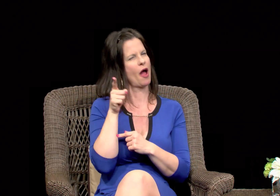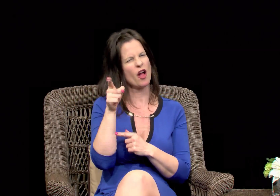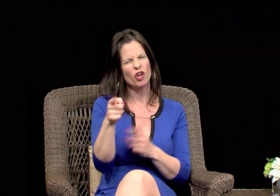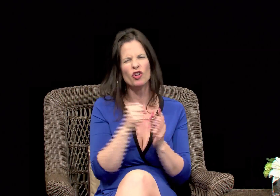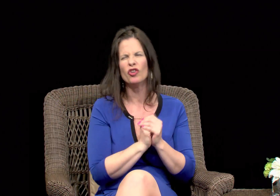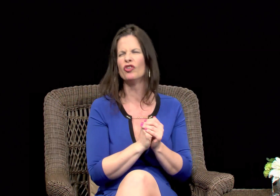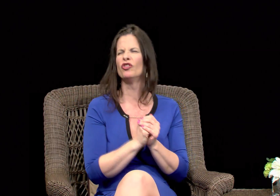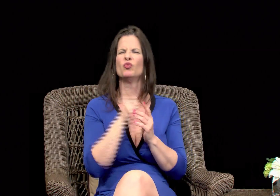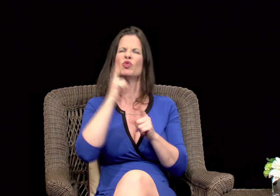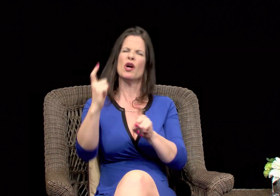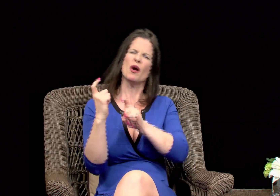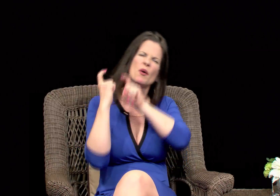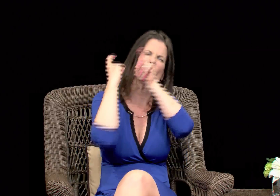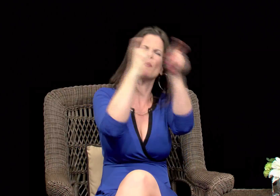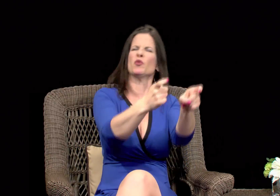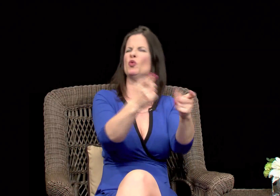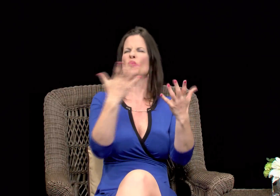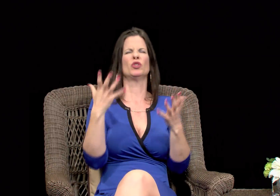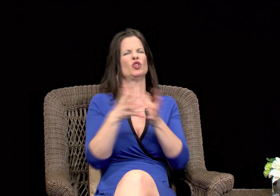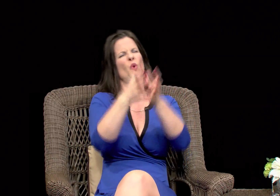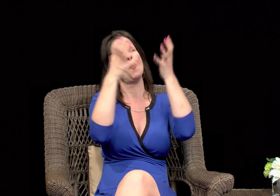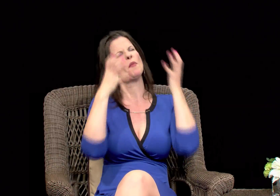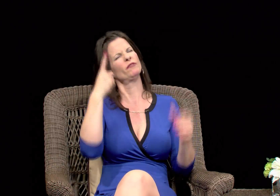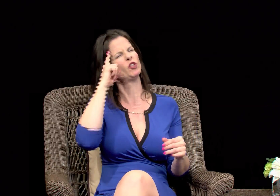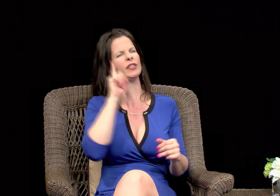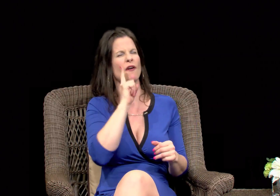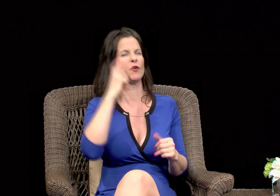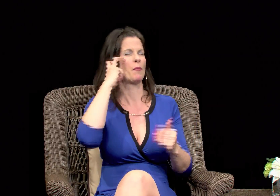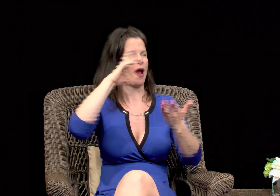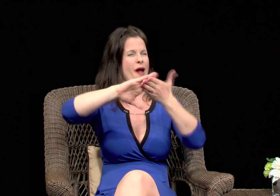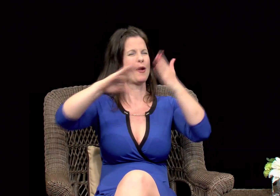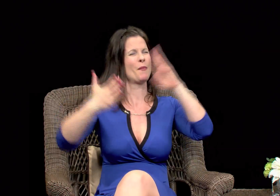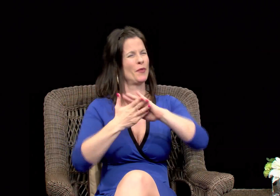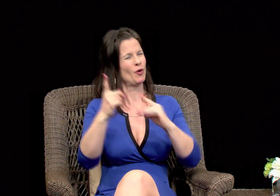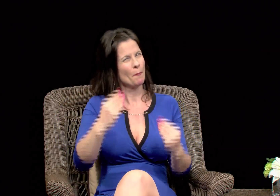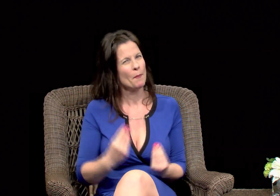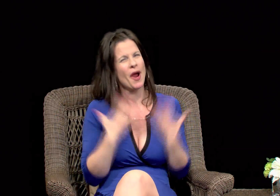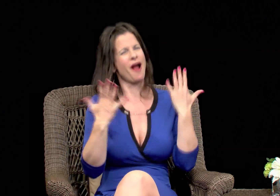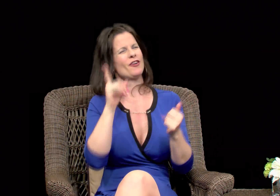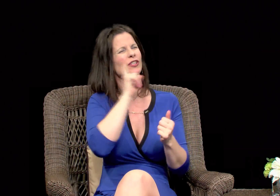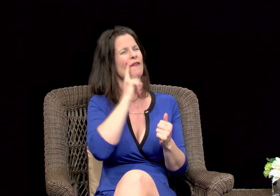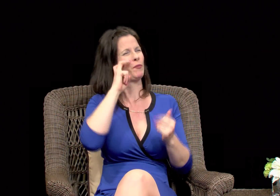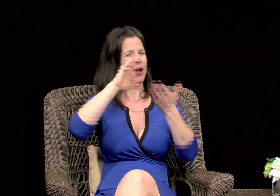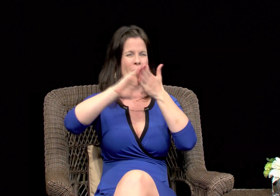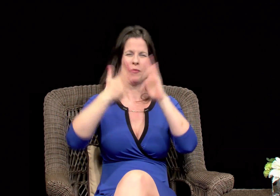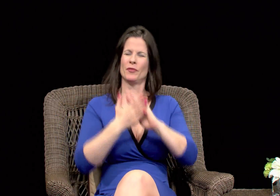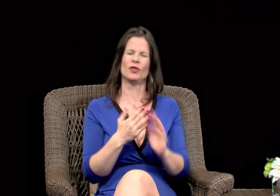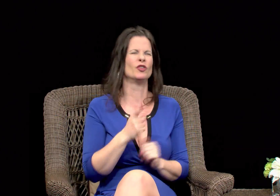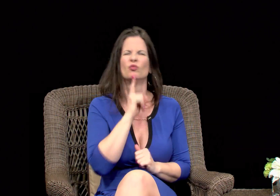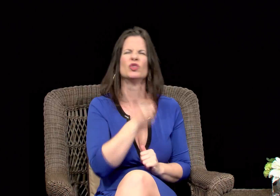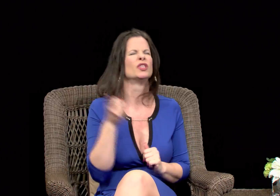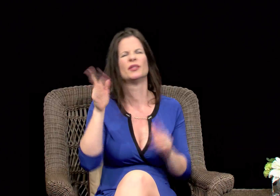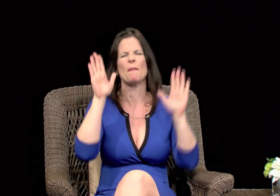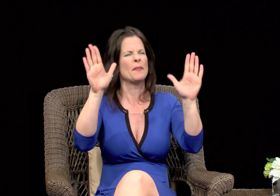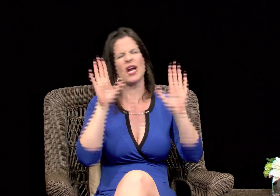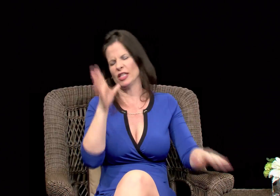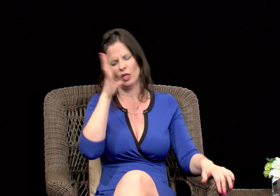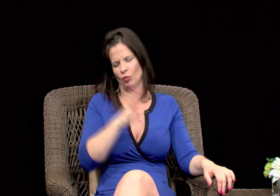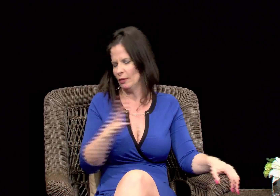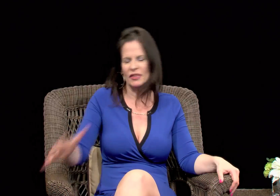and I admire her. And she has given so much to the deaf-blind community. She is a truly inspirational